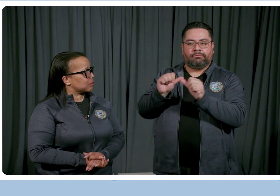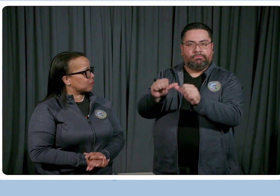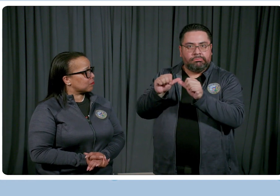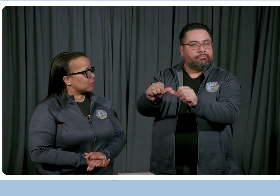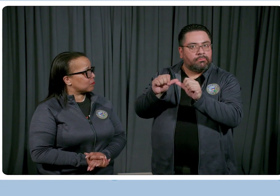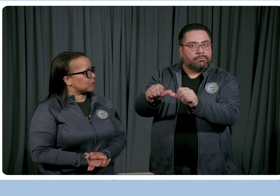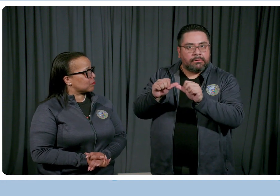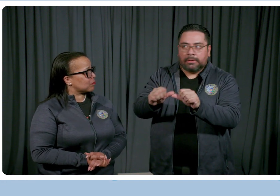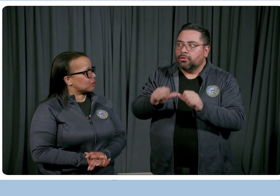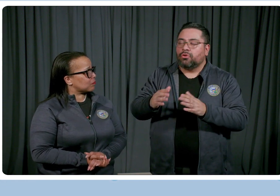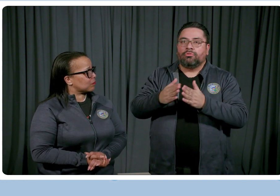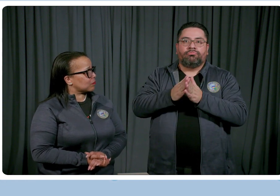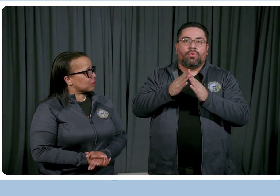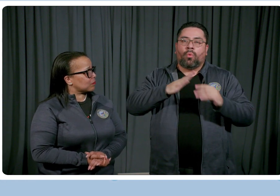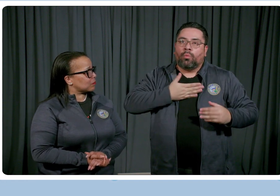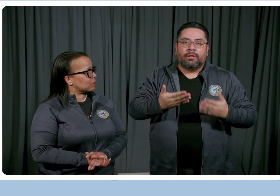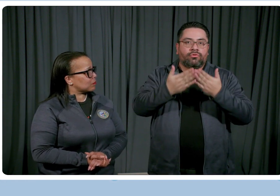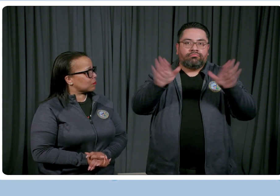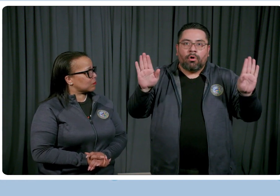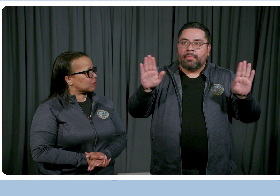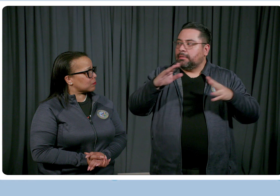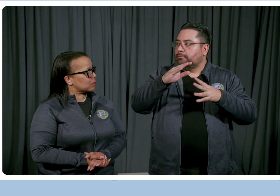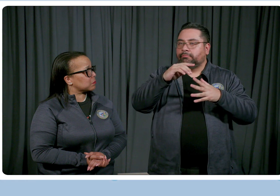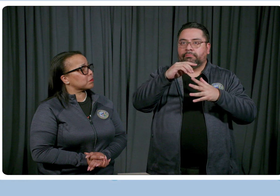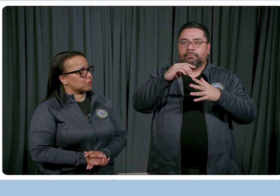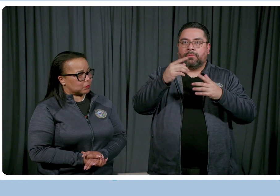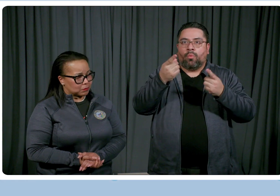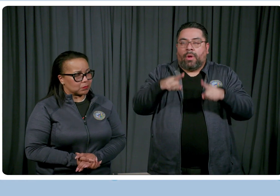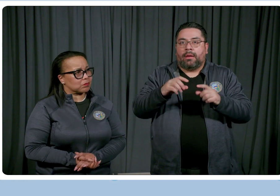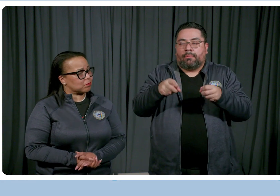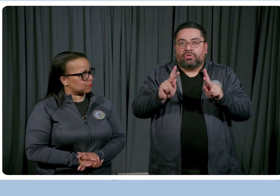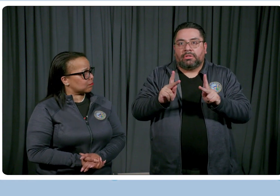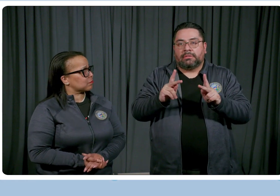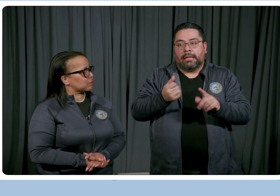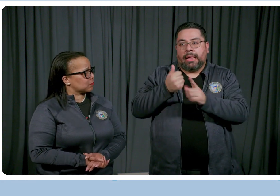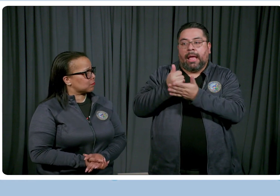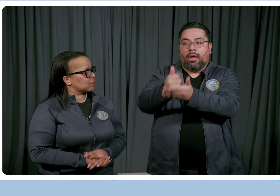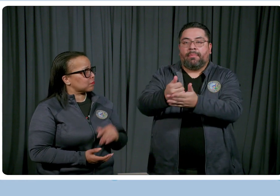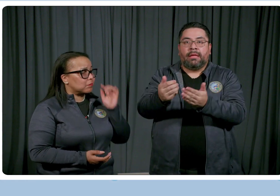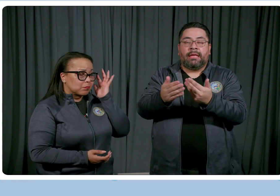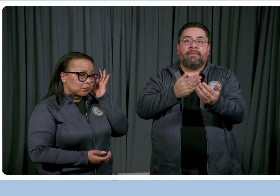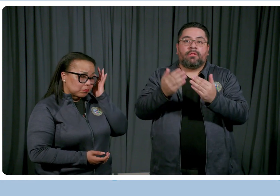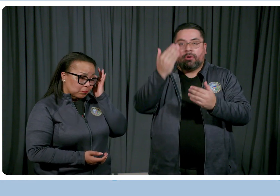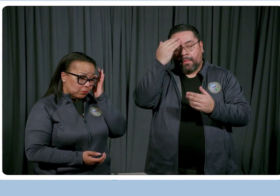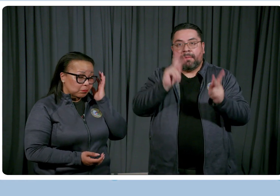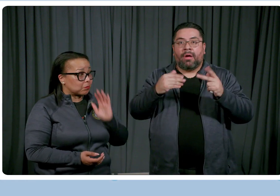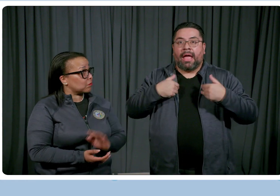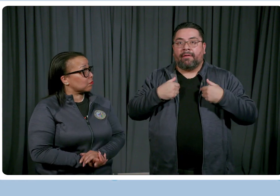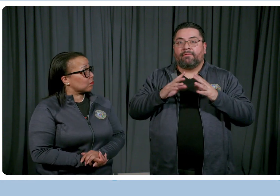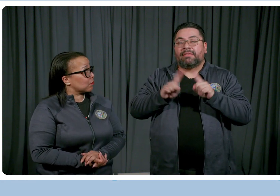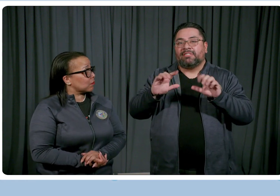the willingness to be open to different opportunities when they present themselves can make a huge difference, even when folks are facing a